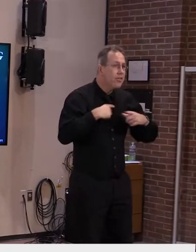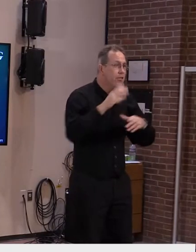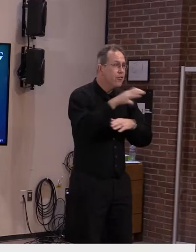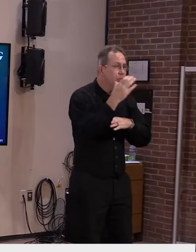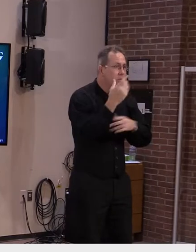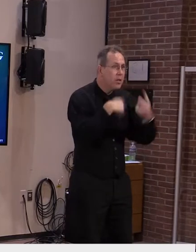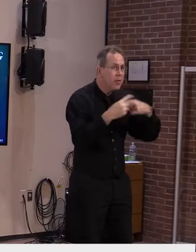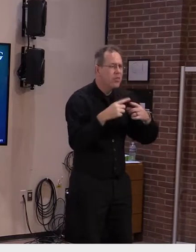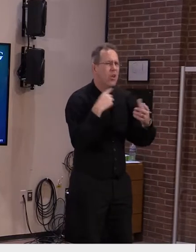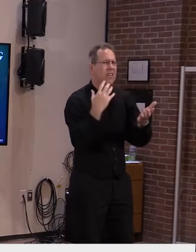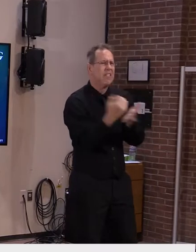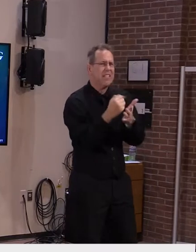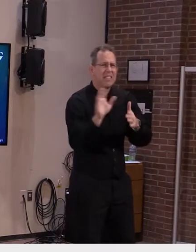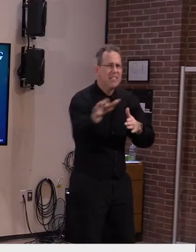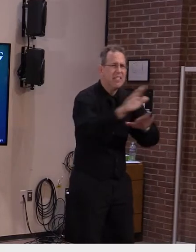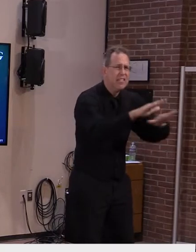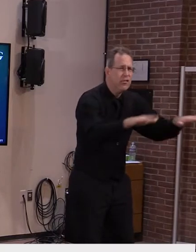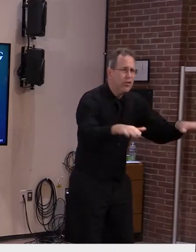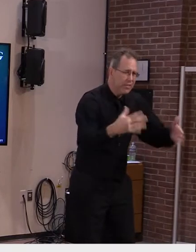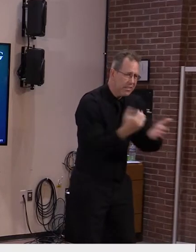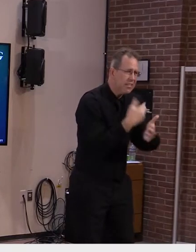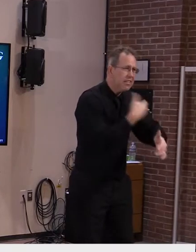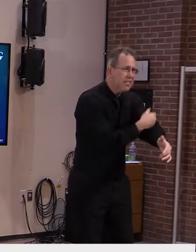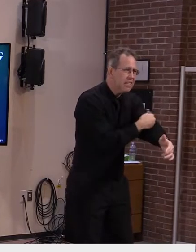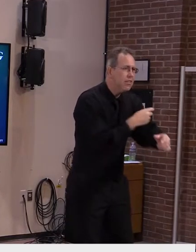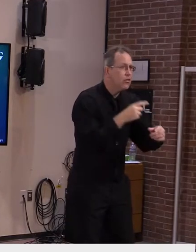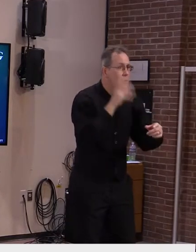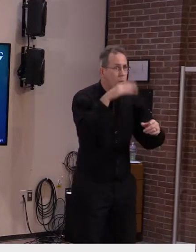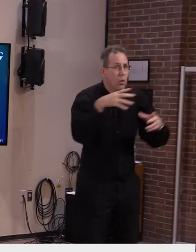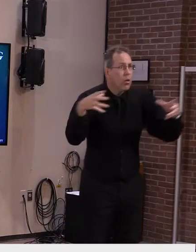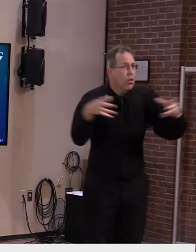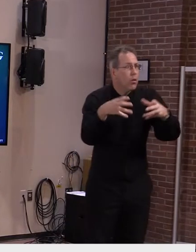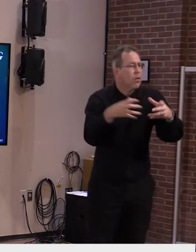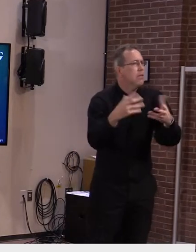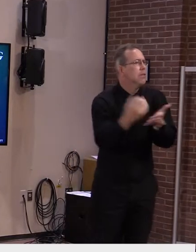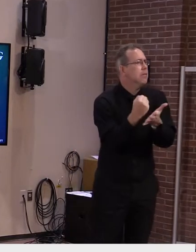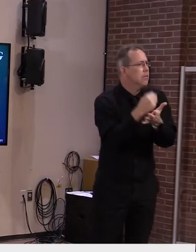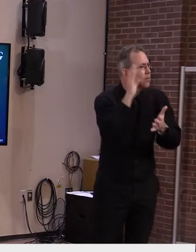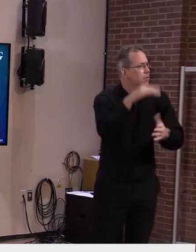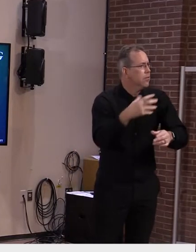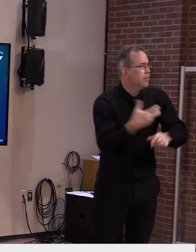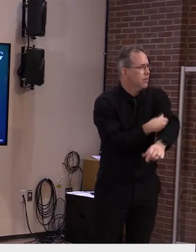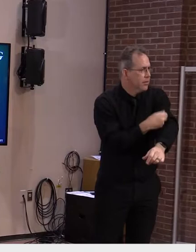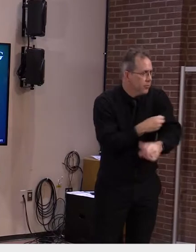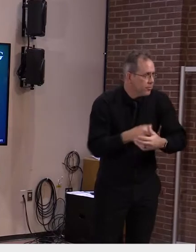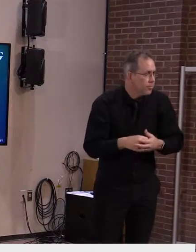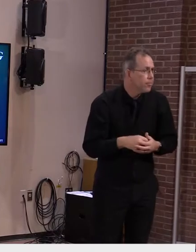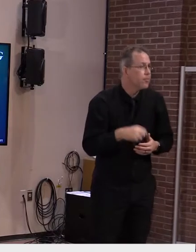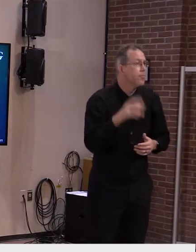friends to celebrate. You can make an appointment for your child at